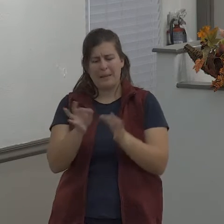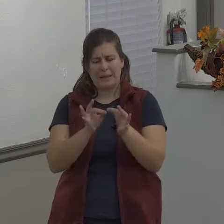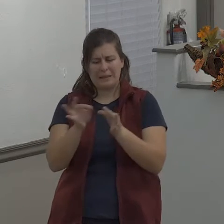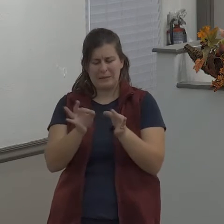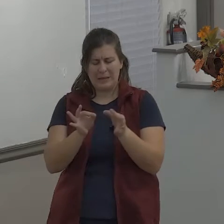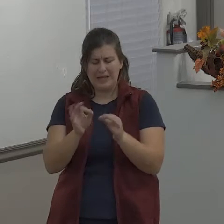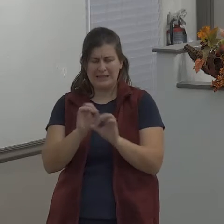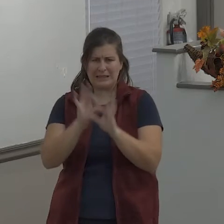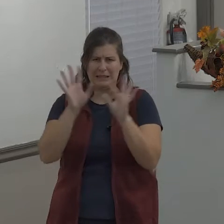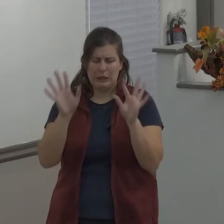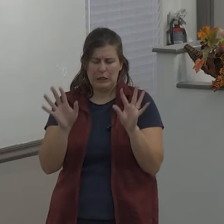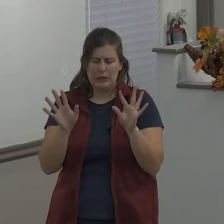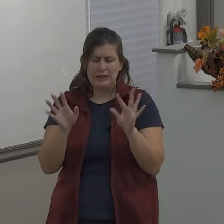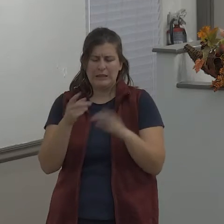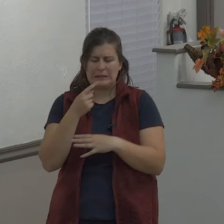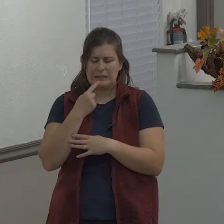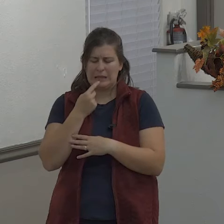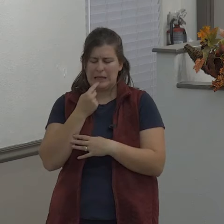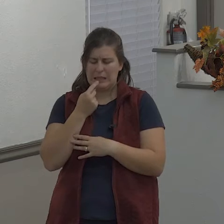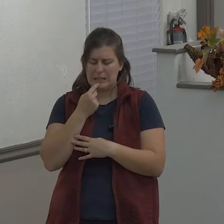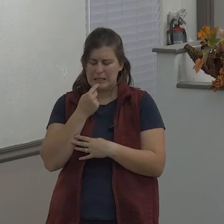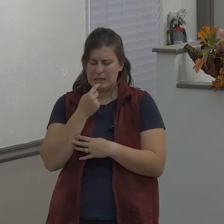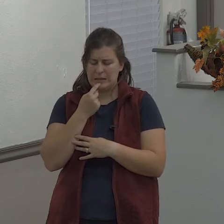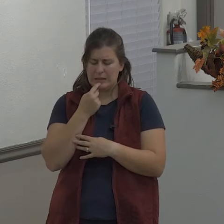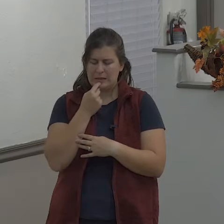This poem pretty much tells it.